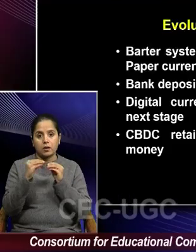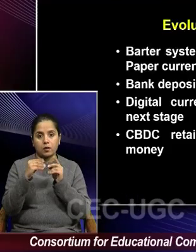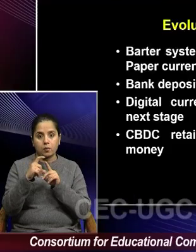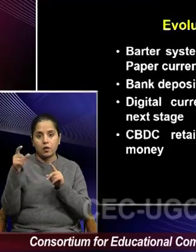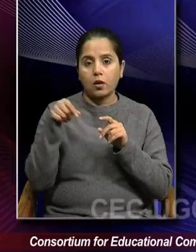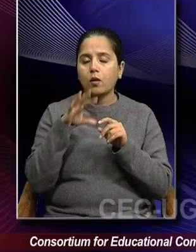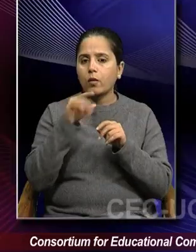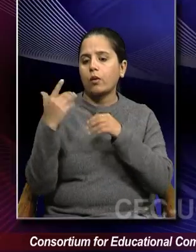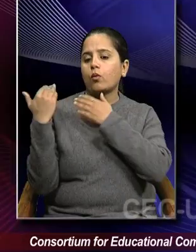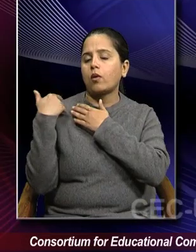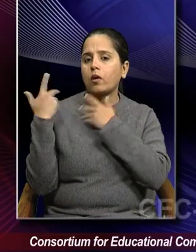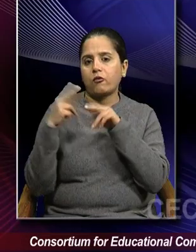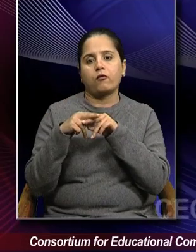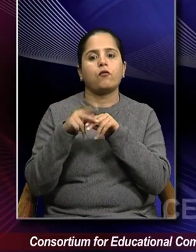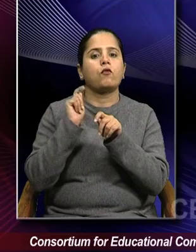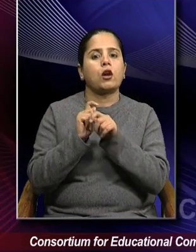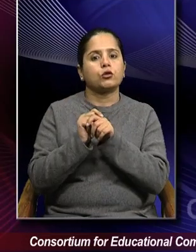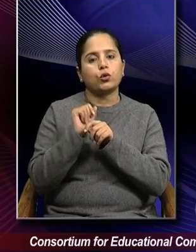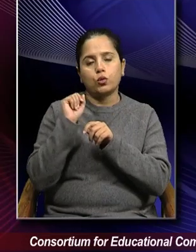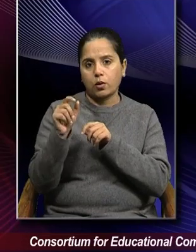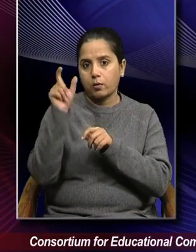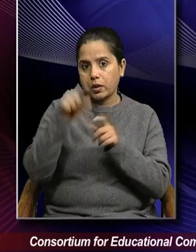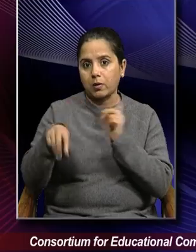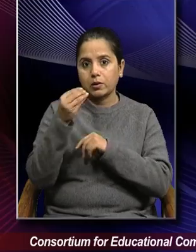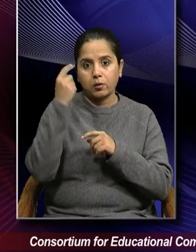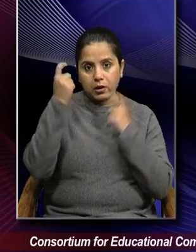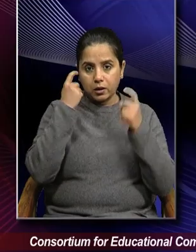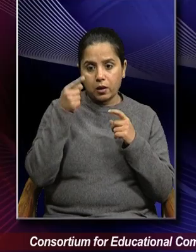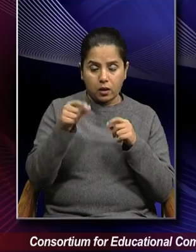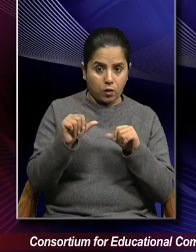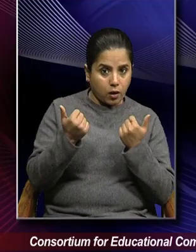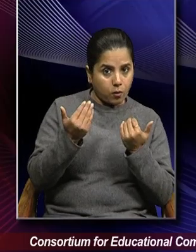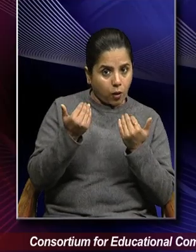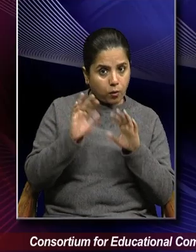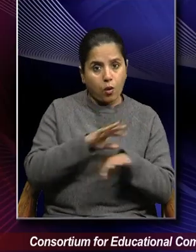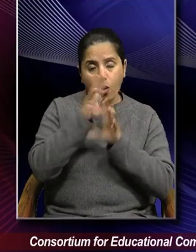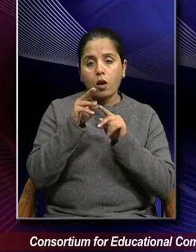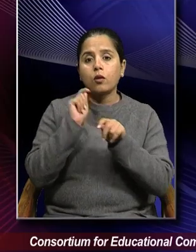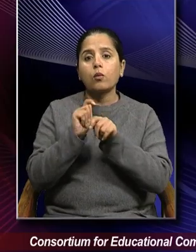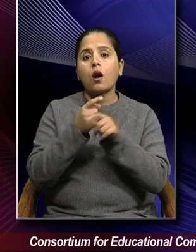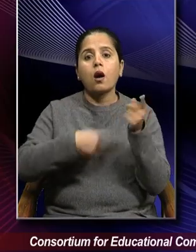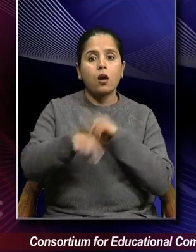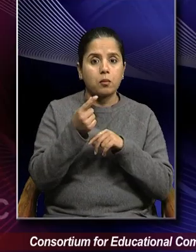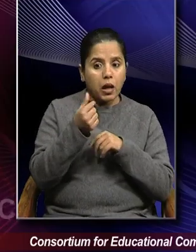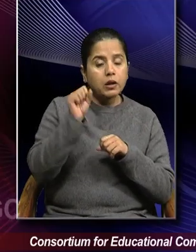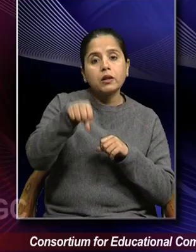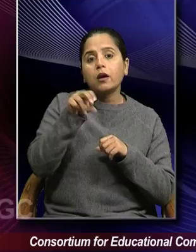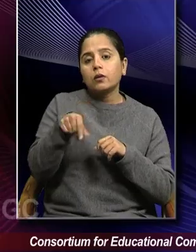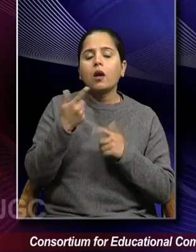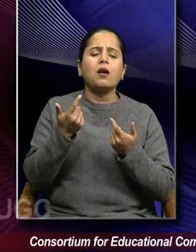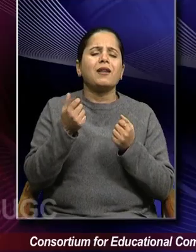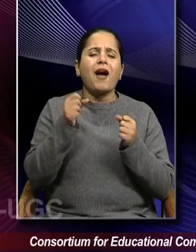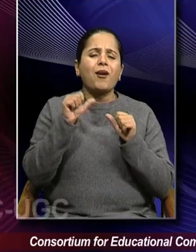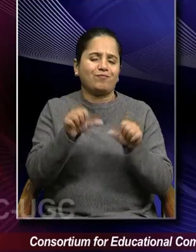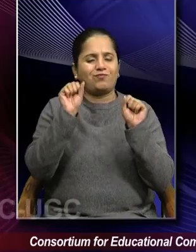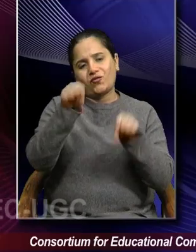core functions of money. Some people think that whether it would be able to perform all the functions of money or not. Of course, answer is